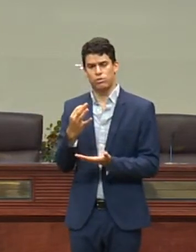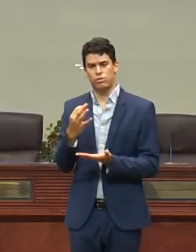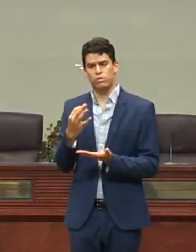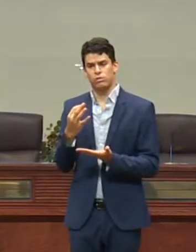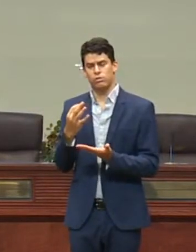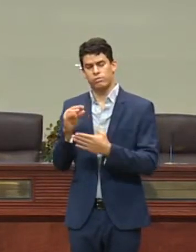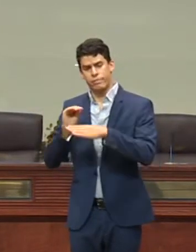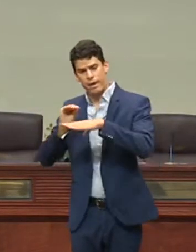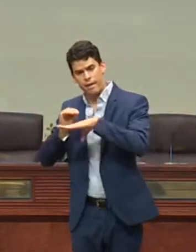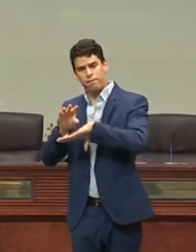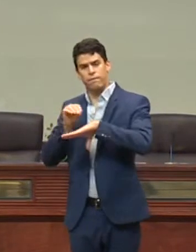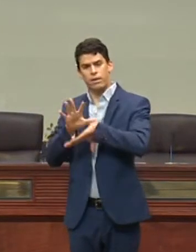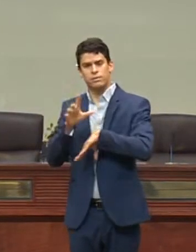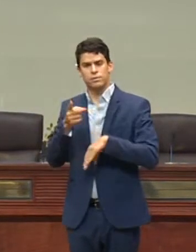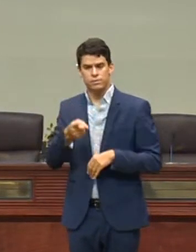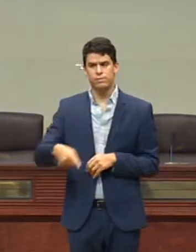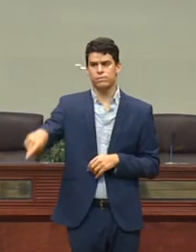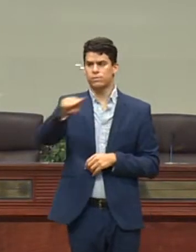advice.